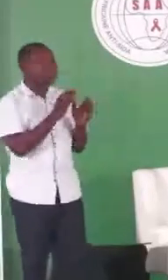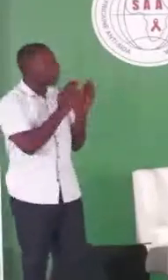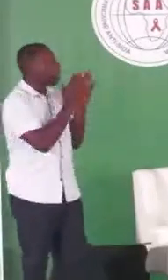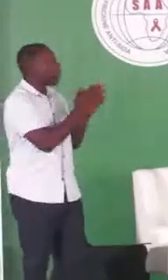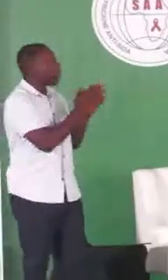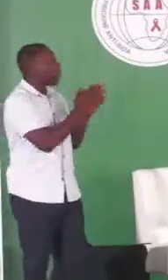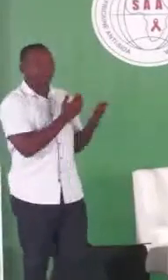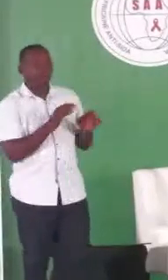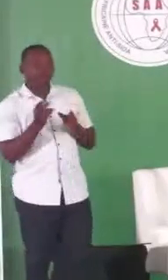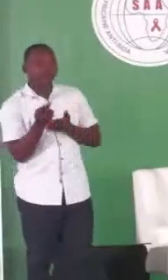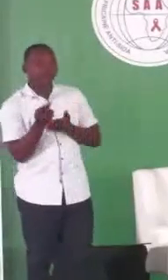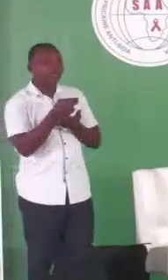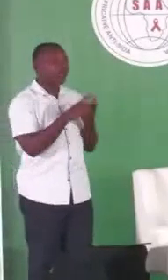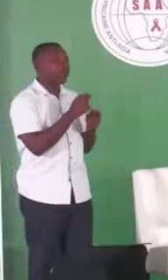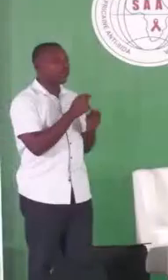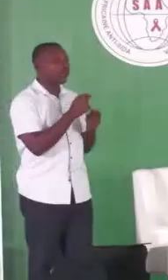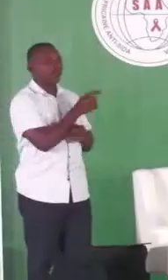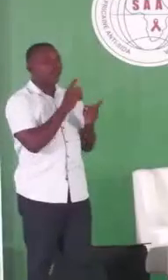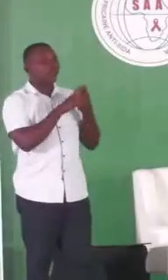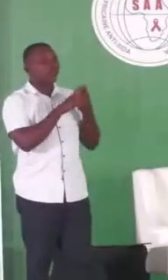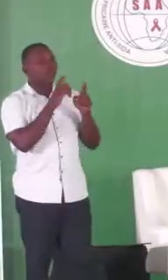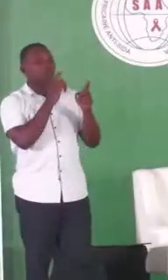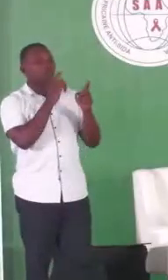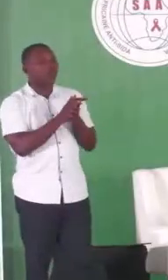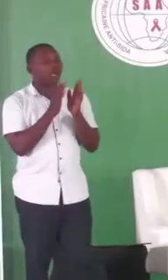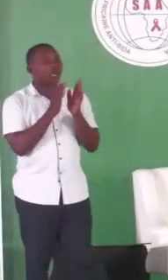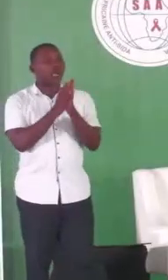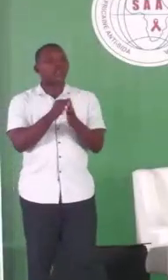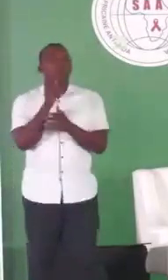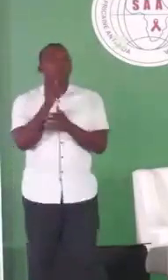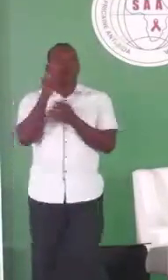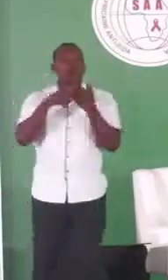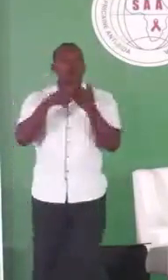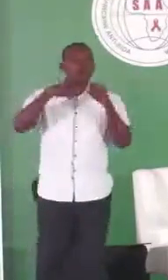to the panelists, for Dr. Fumileshi to comment.